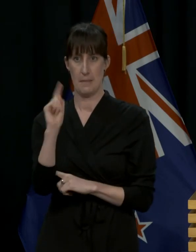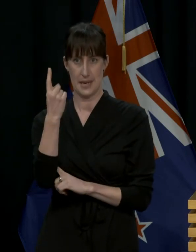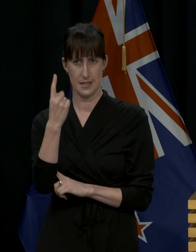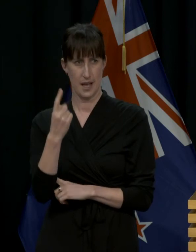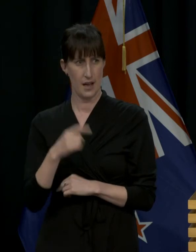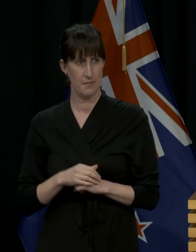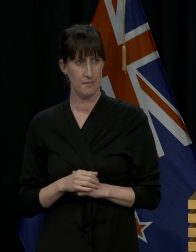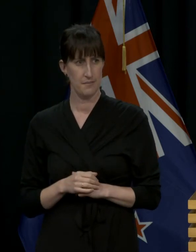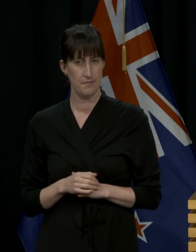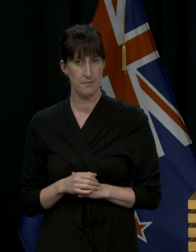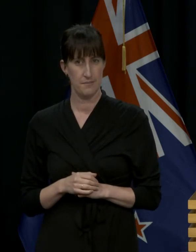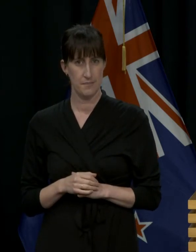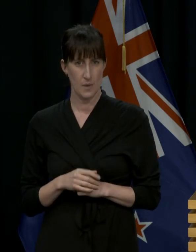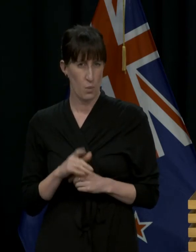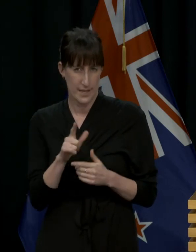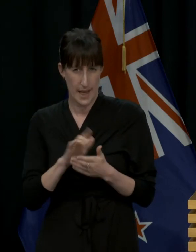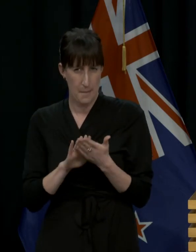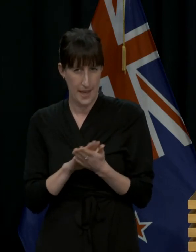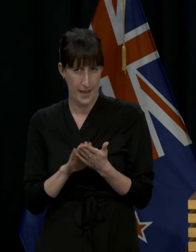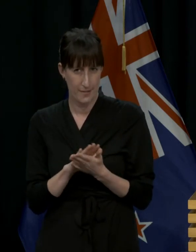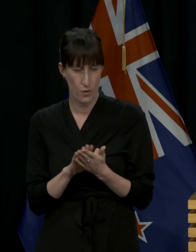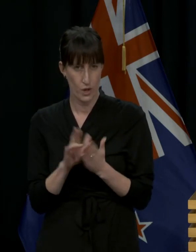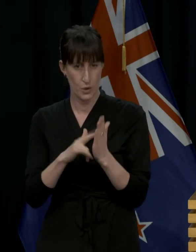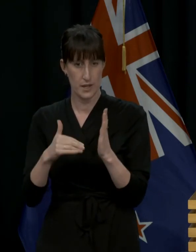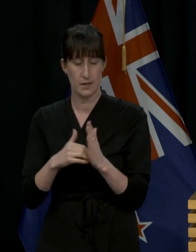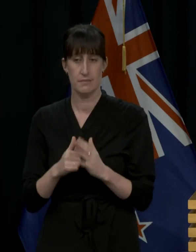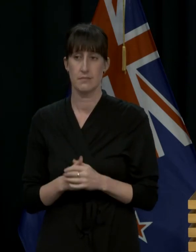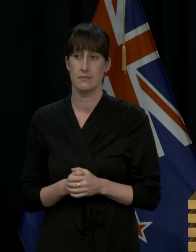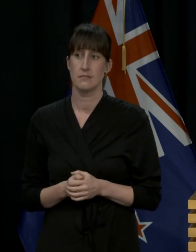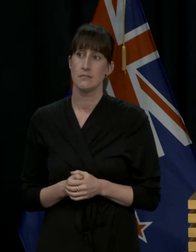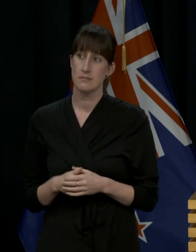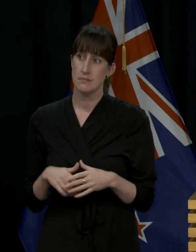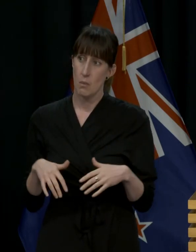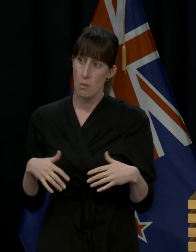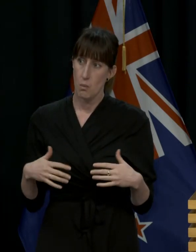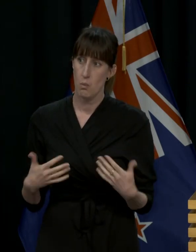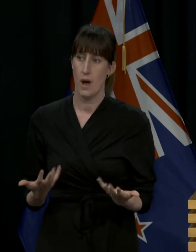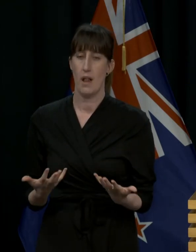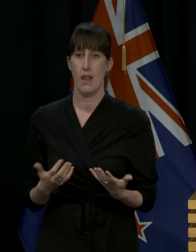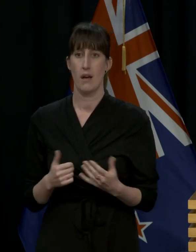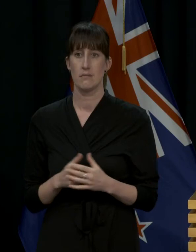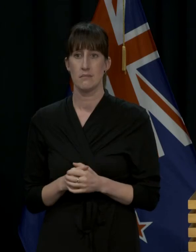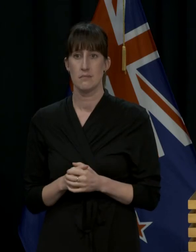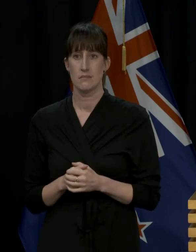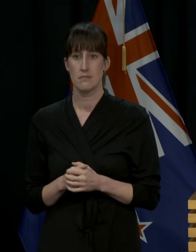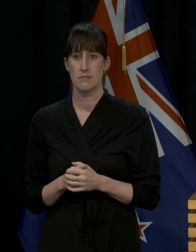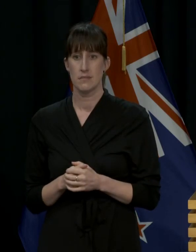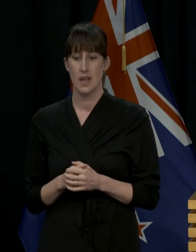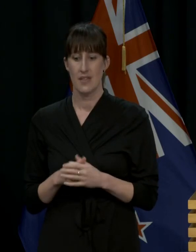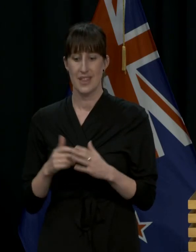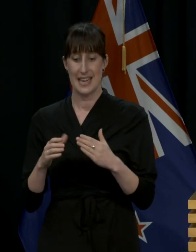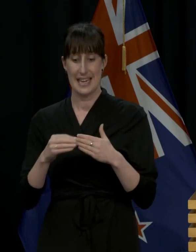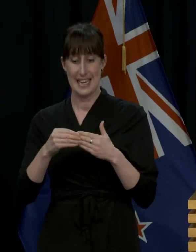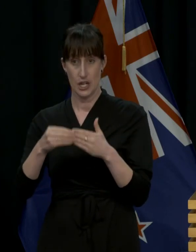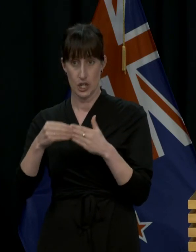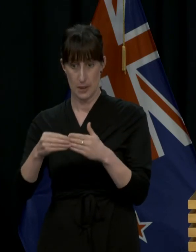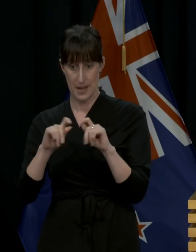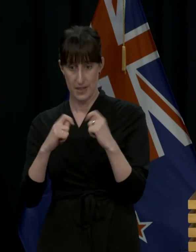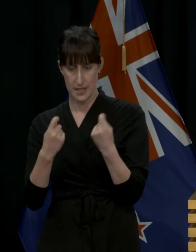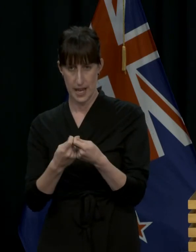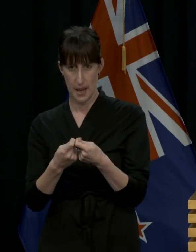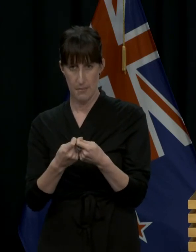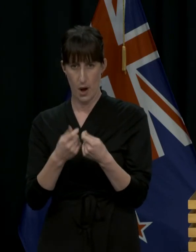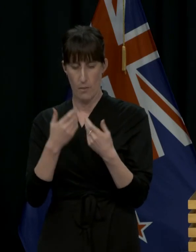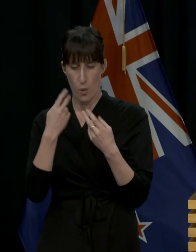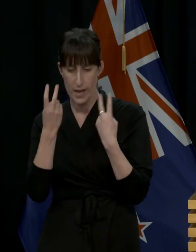Well, obviously, for me, I'm always looking for both the leadership within the team and